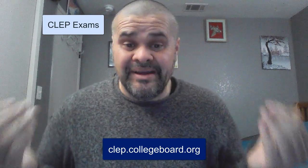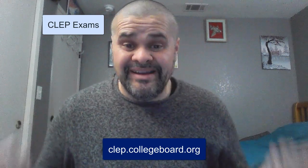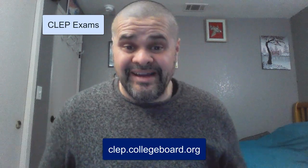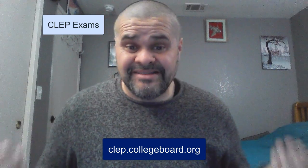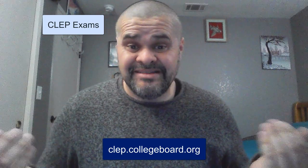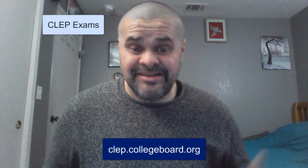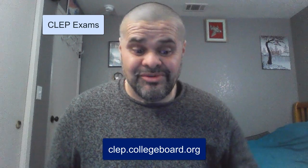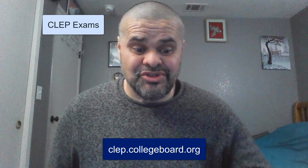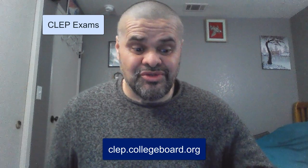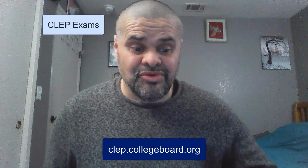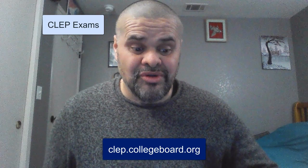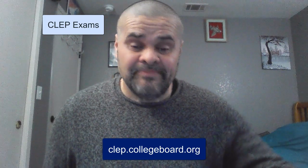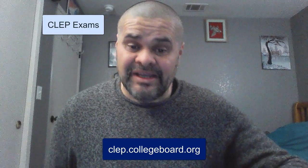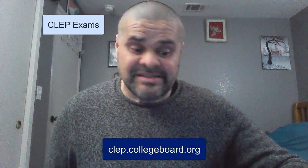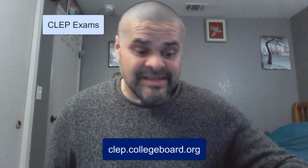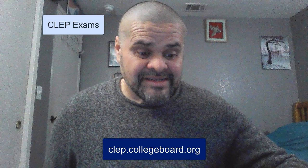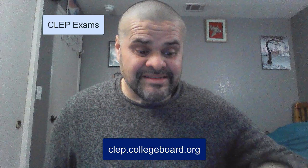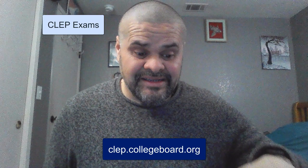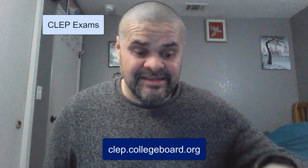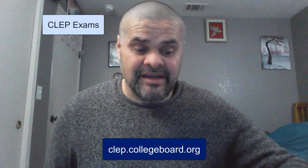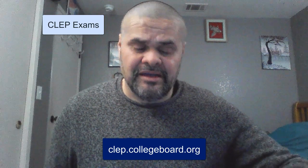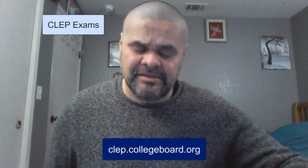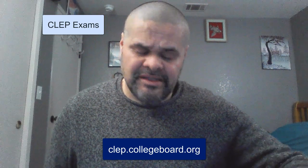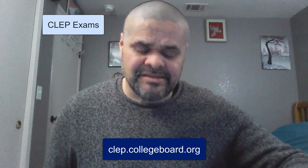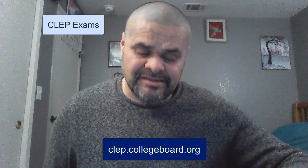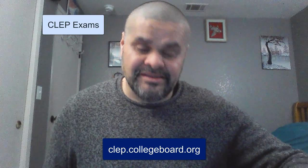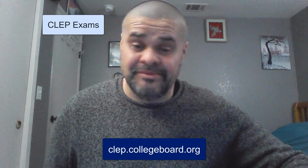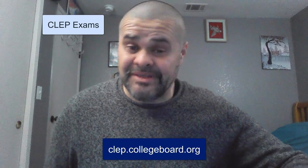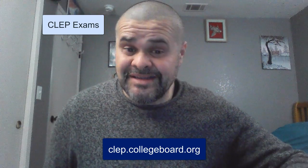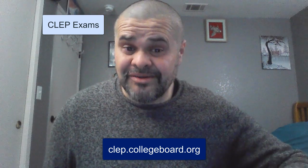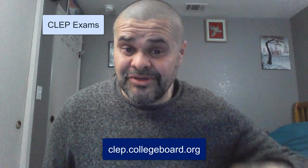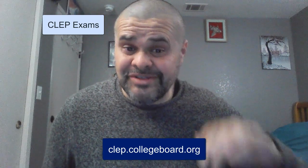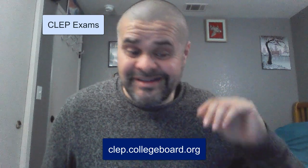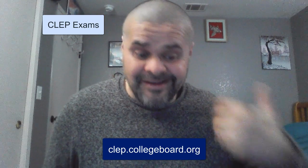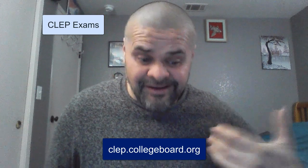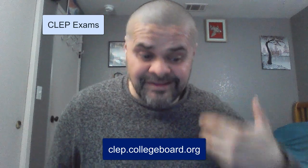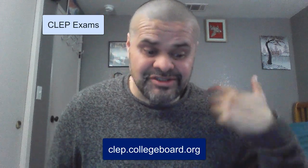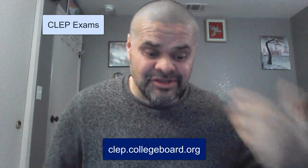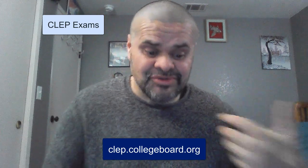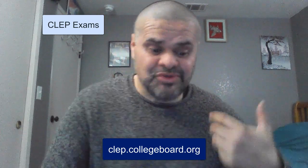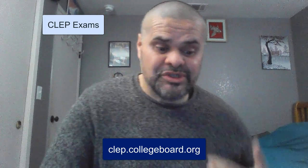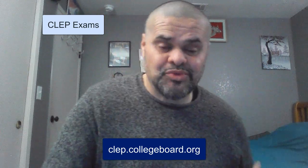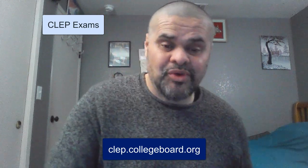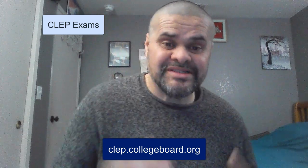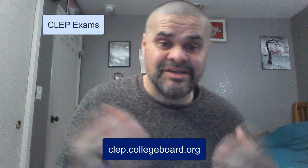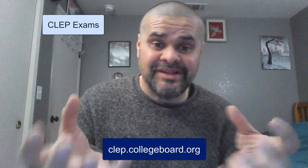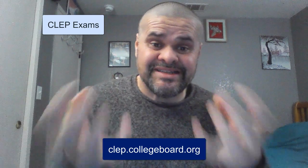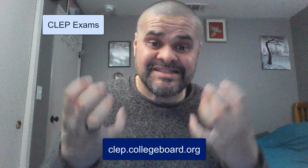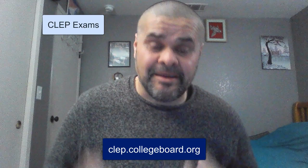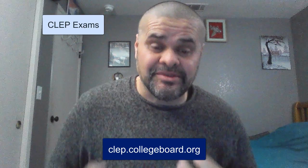it actually tells you, like not Sac State, but Sacramento City College tells you which ones they will accept